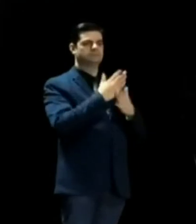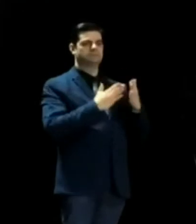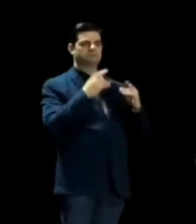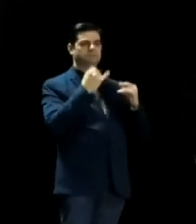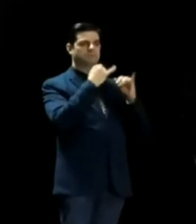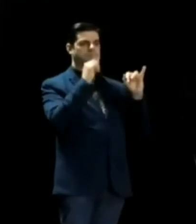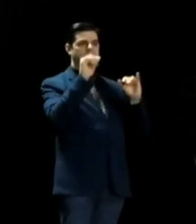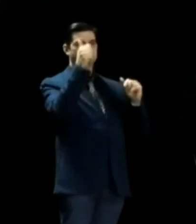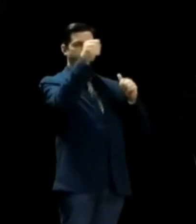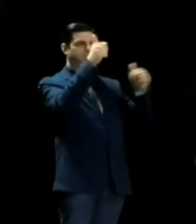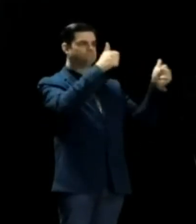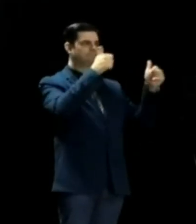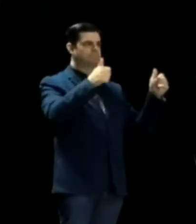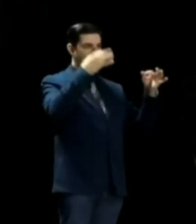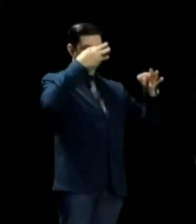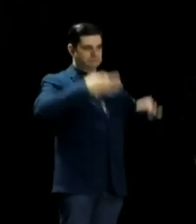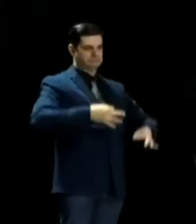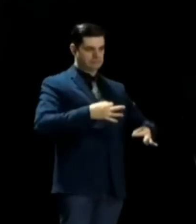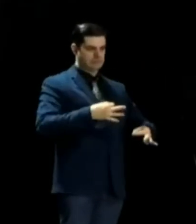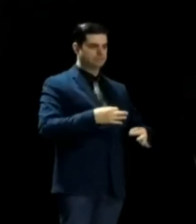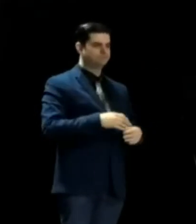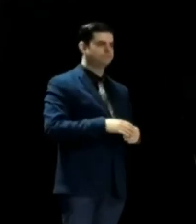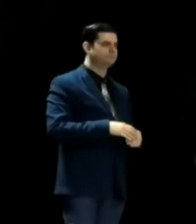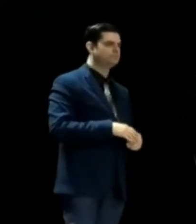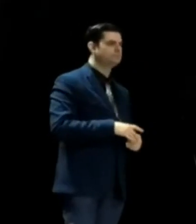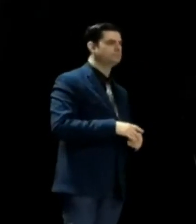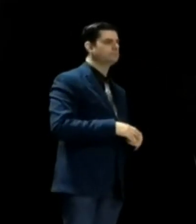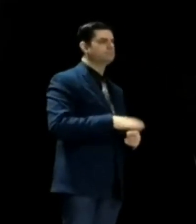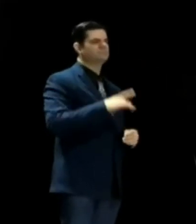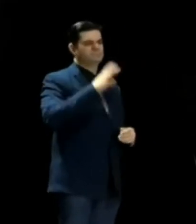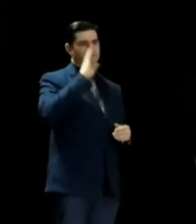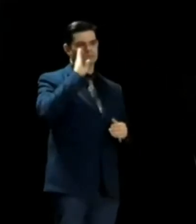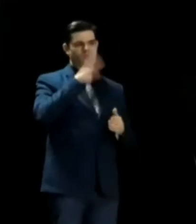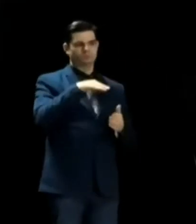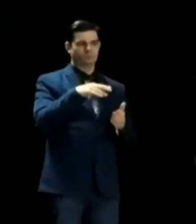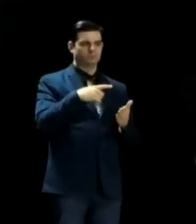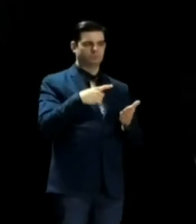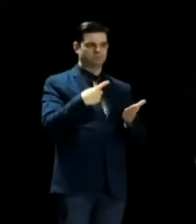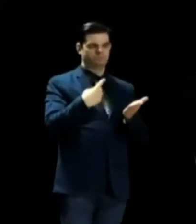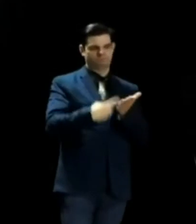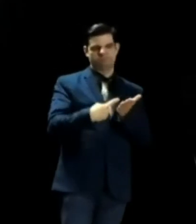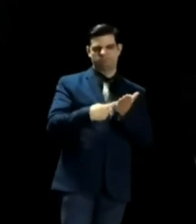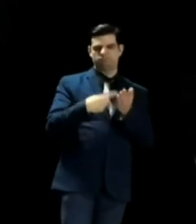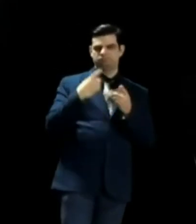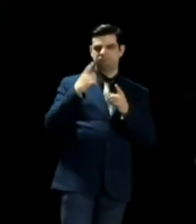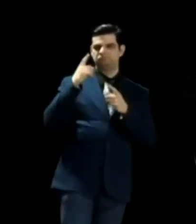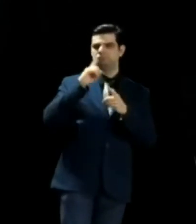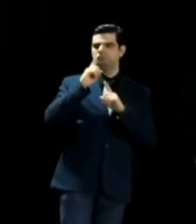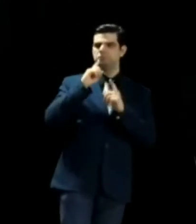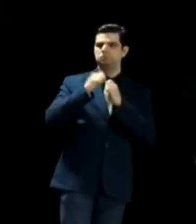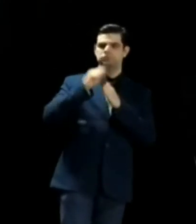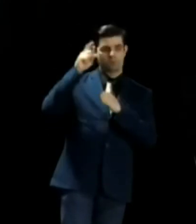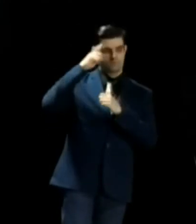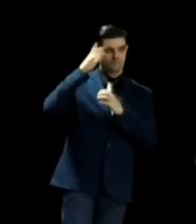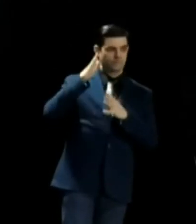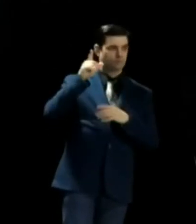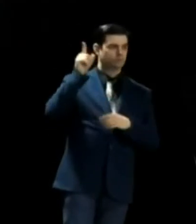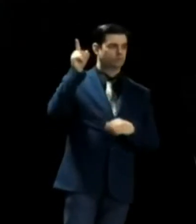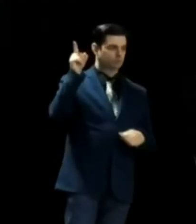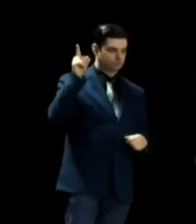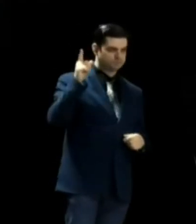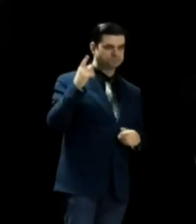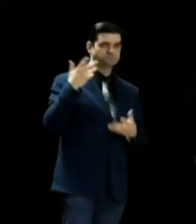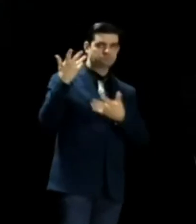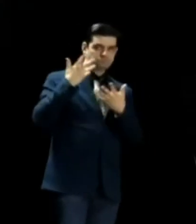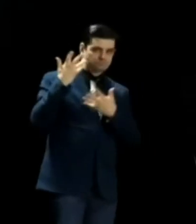conversations with the state and with the governor. I think the governor has referenced a few times that New York State's